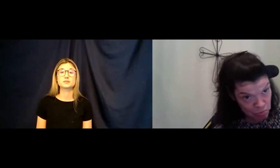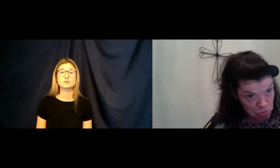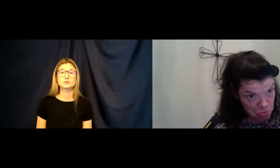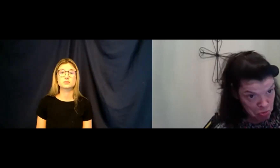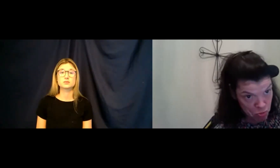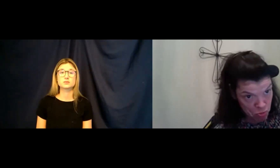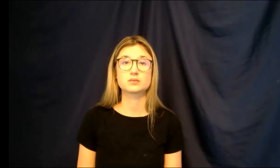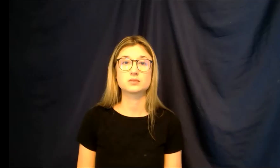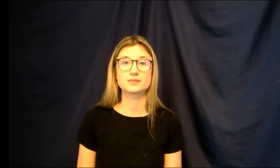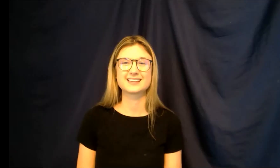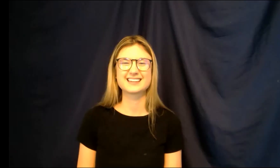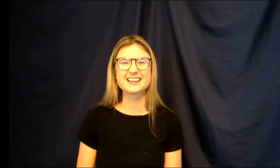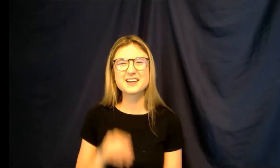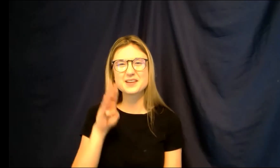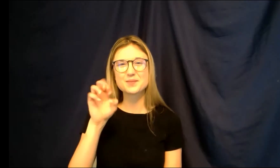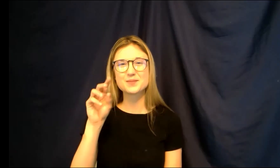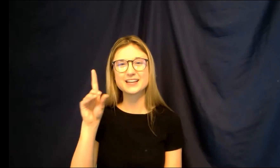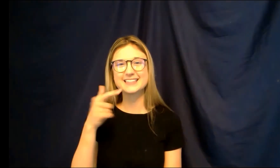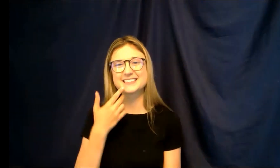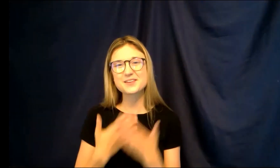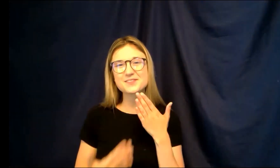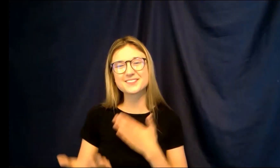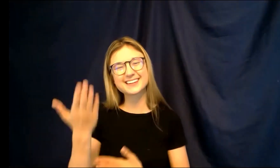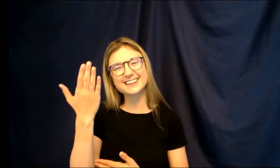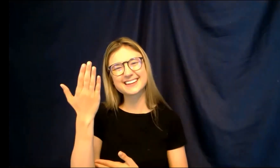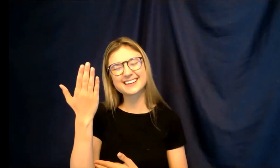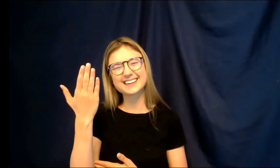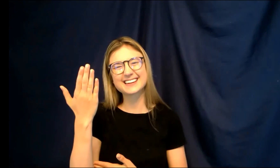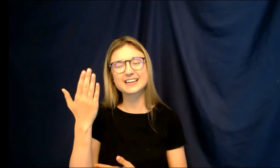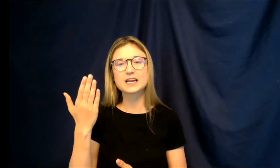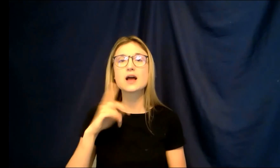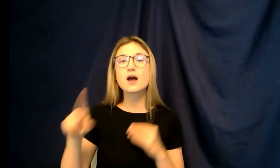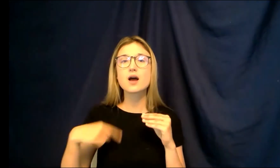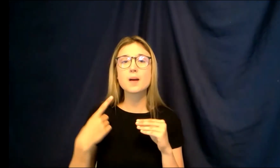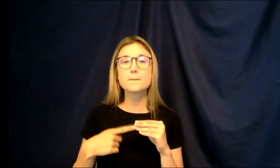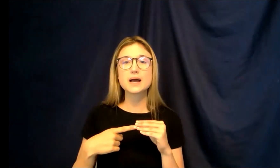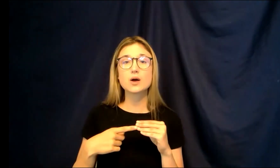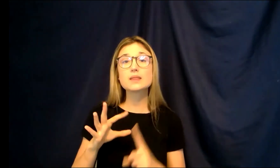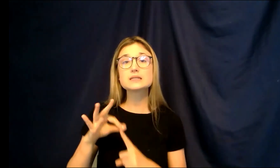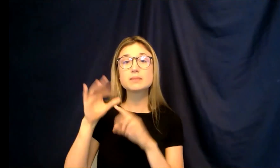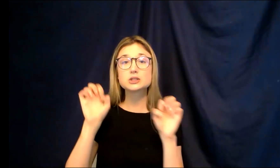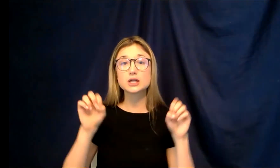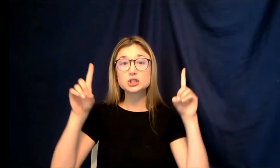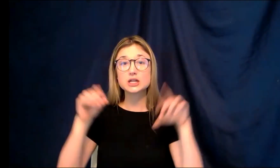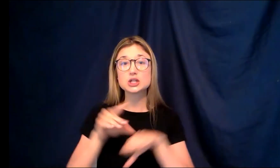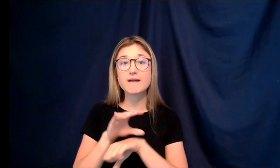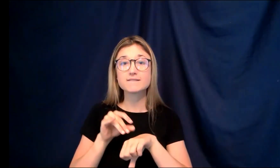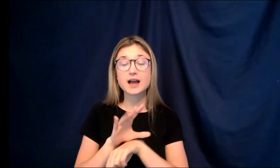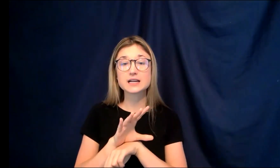Good morning. Morning. Yes, in regards to the special education